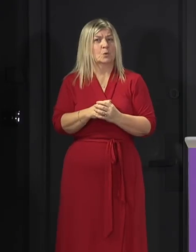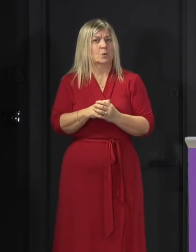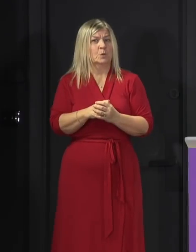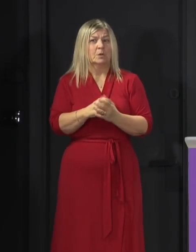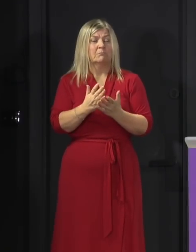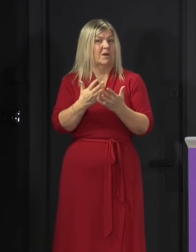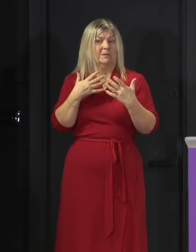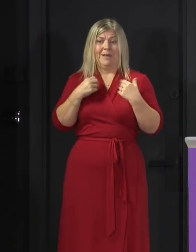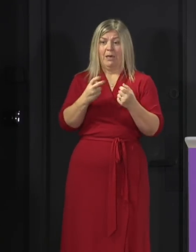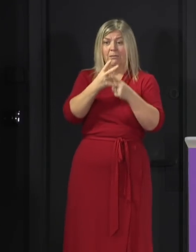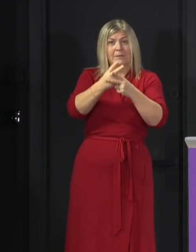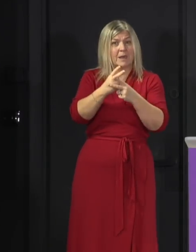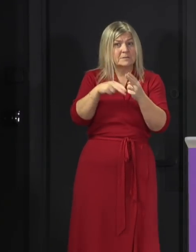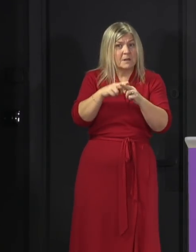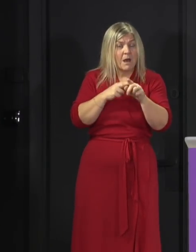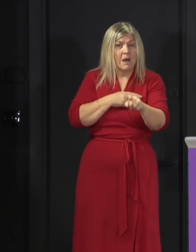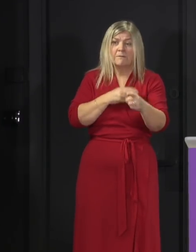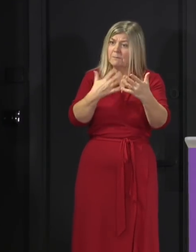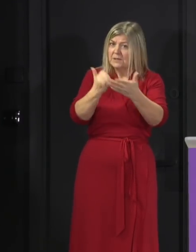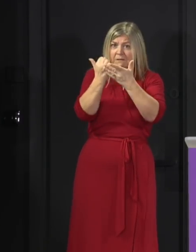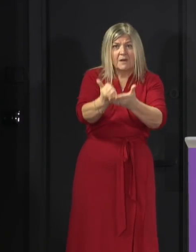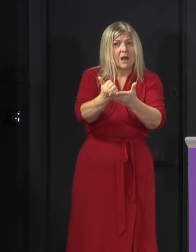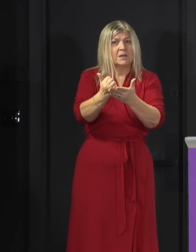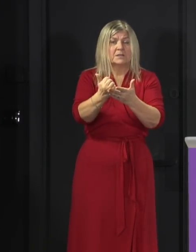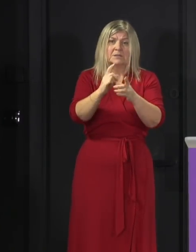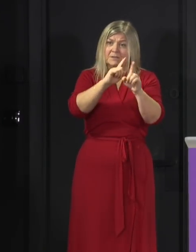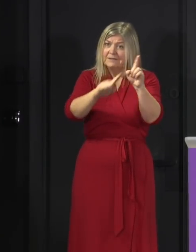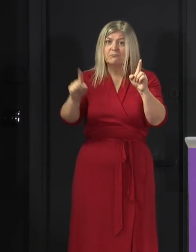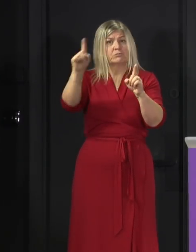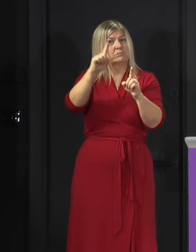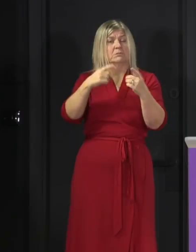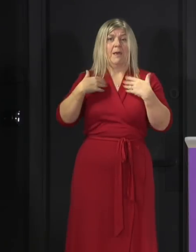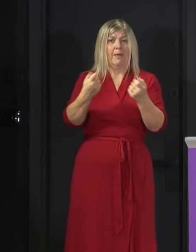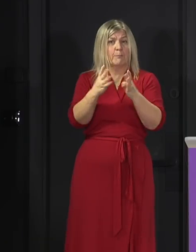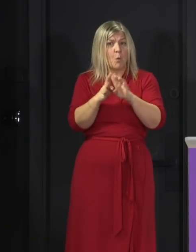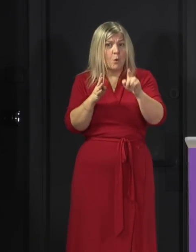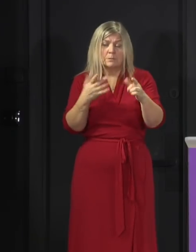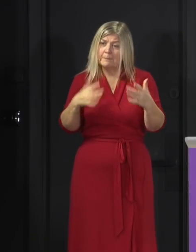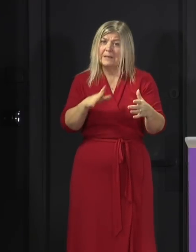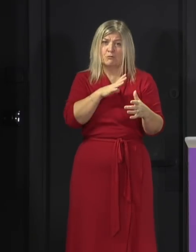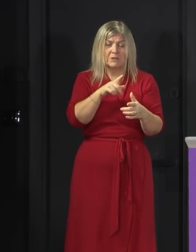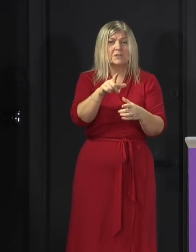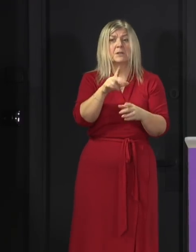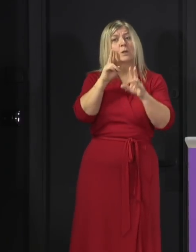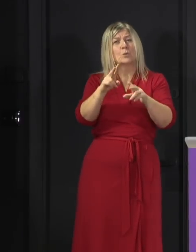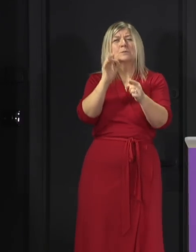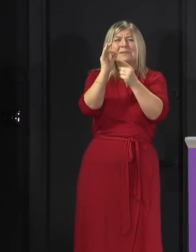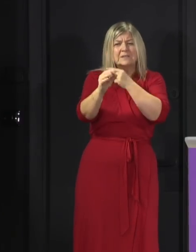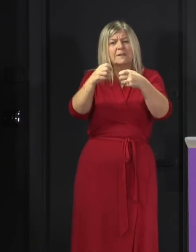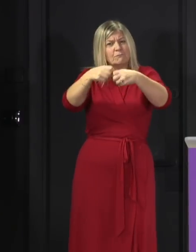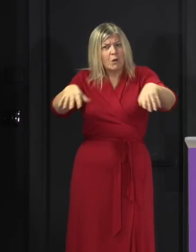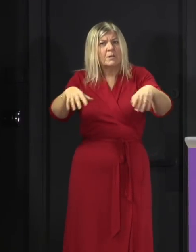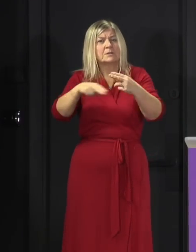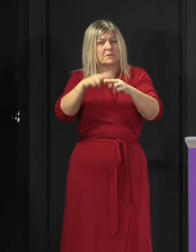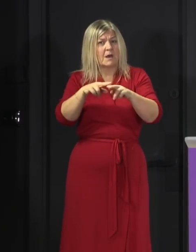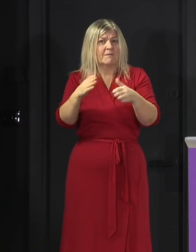and care workers, advice has been given to health boards about the order of priority, looking at patient-facing staff, those, for example,